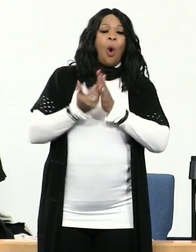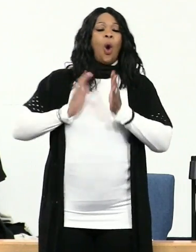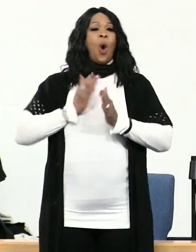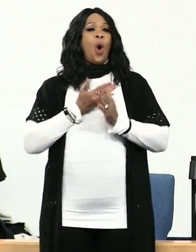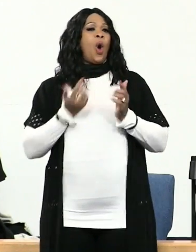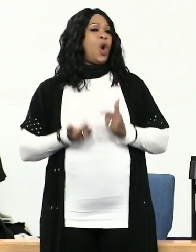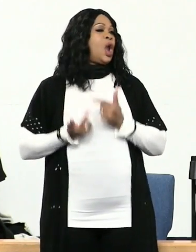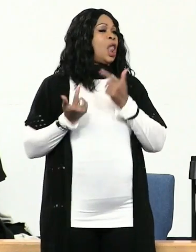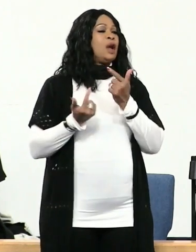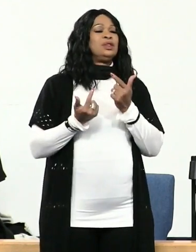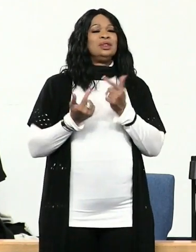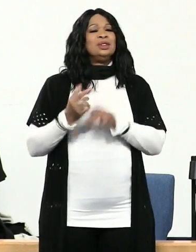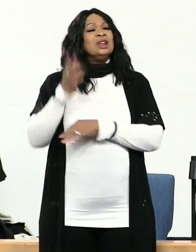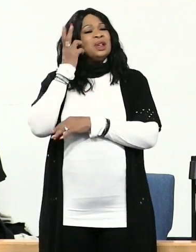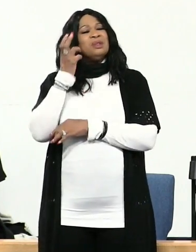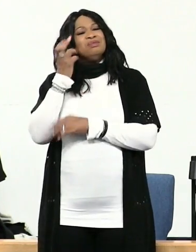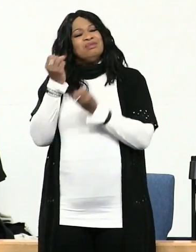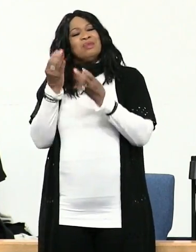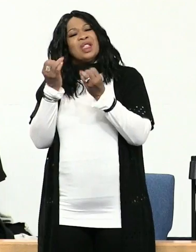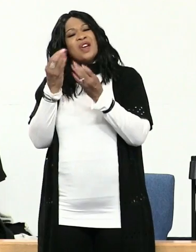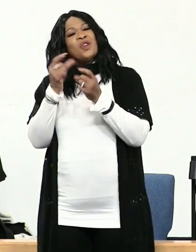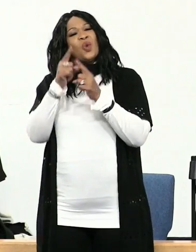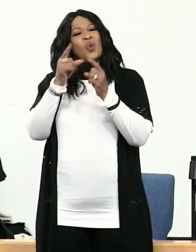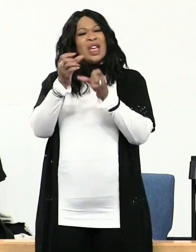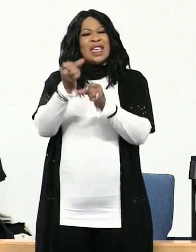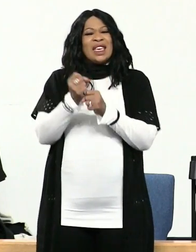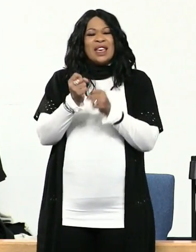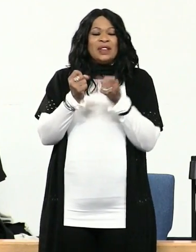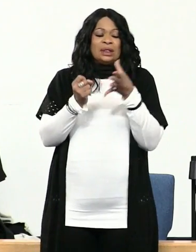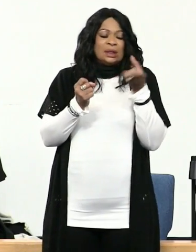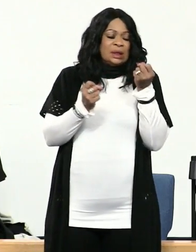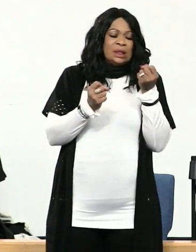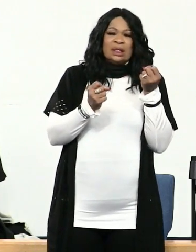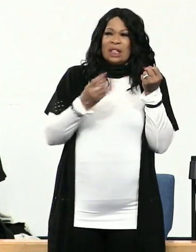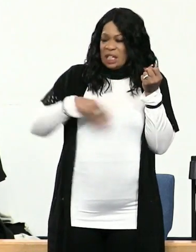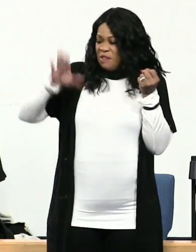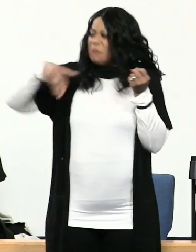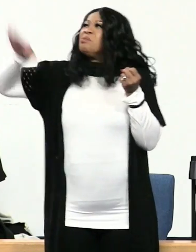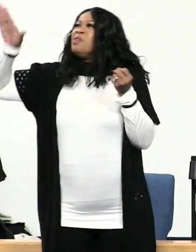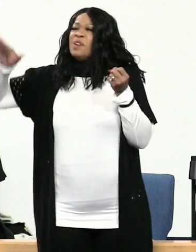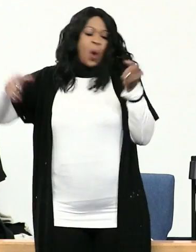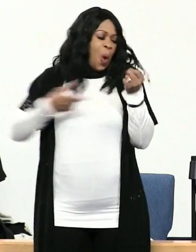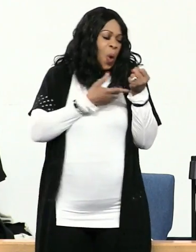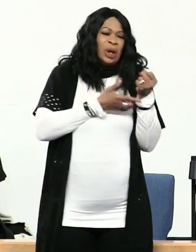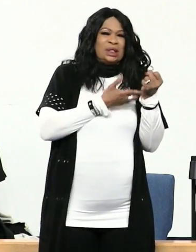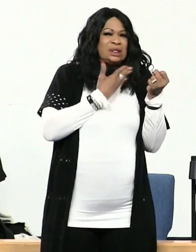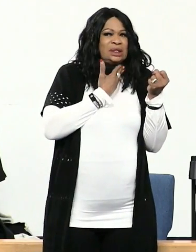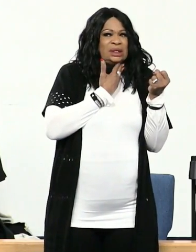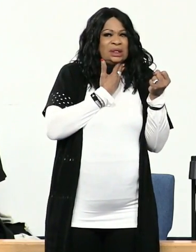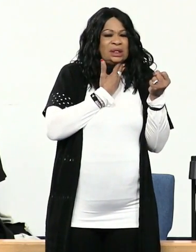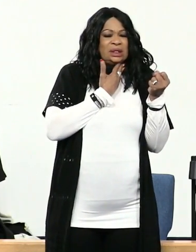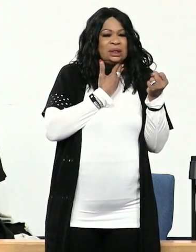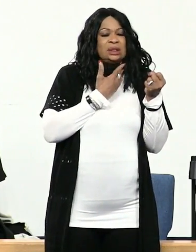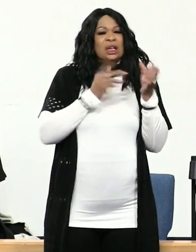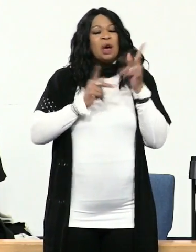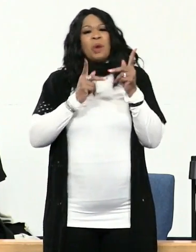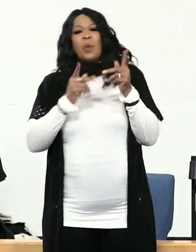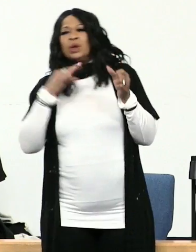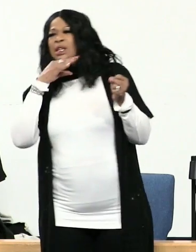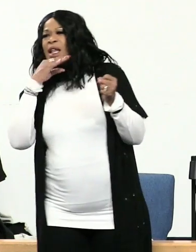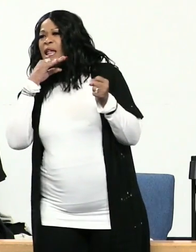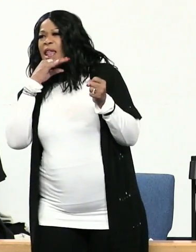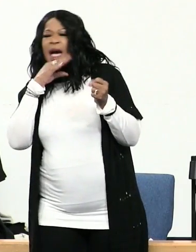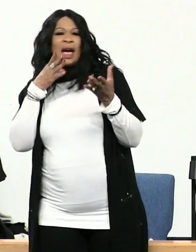Many of us, we can give up some stuff, but we want to hold on to other stuff. Folks can give up lying, but then they want to hold on